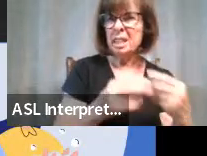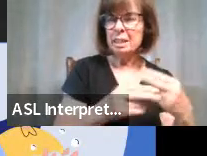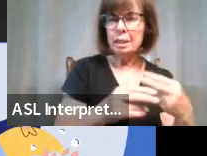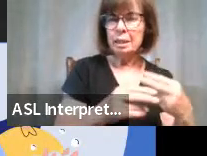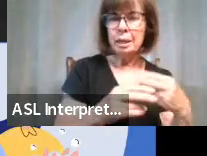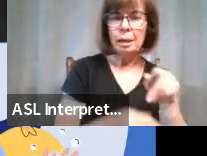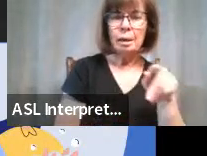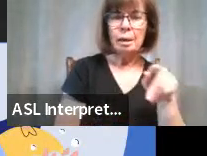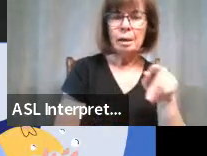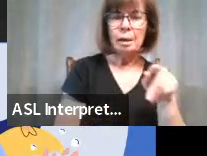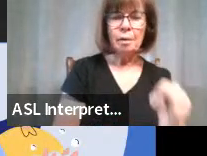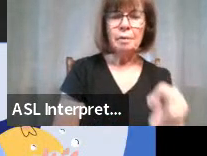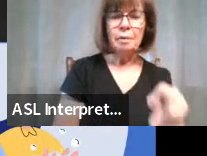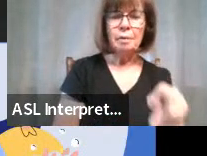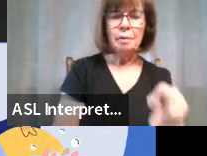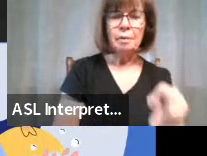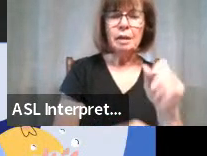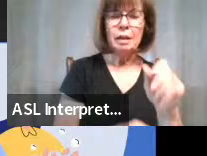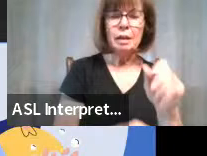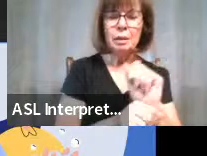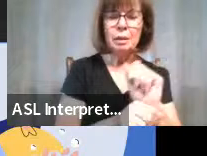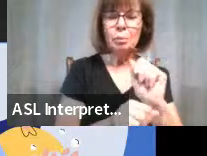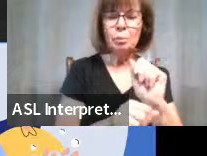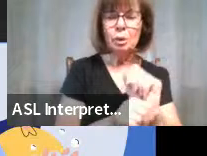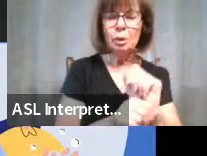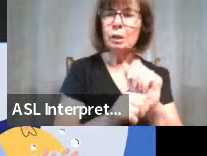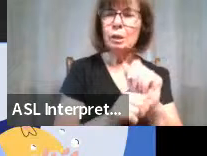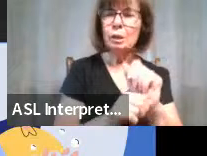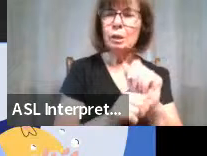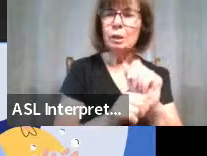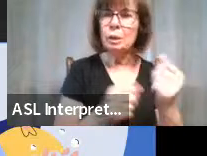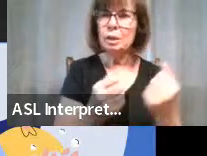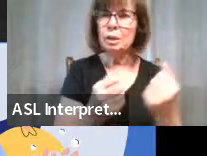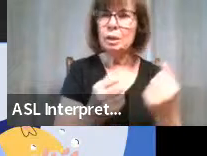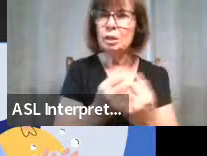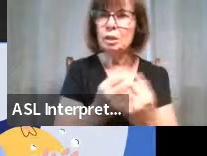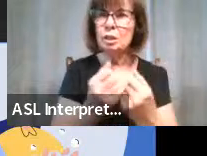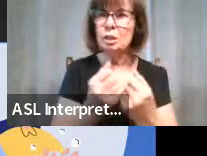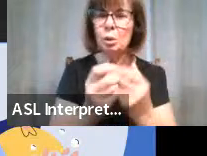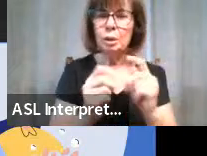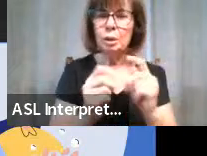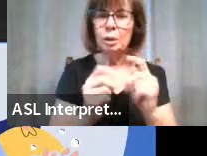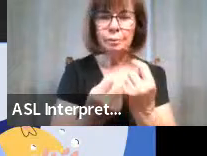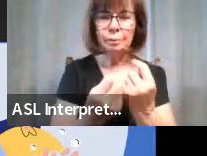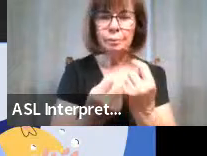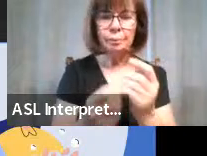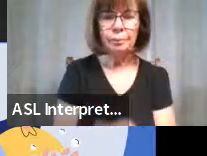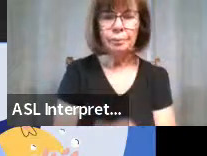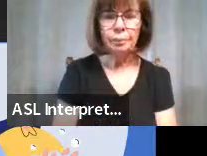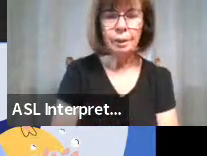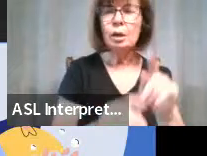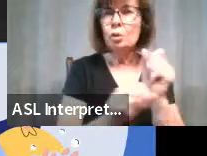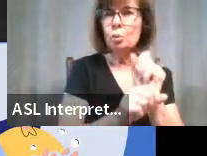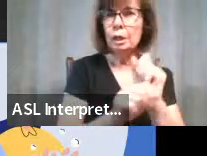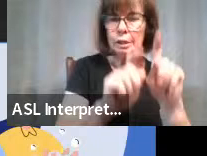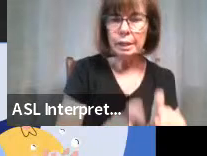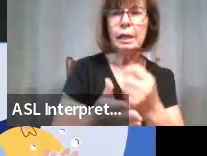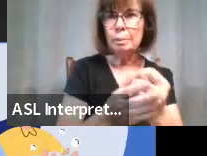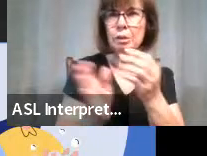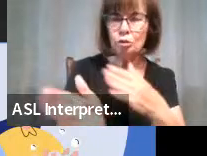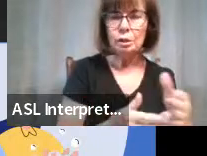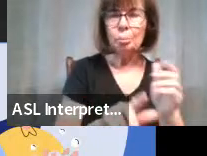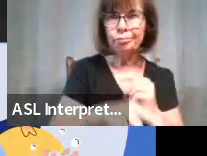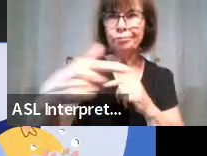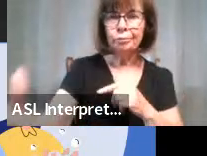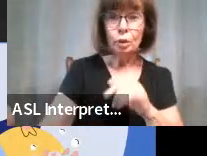and our working on test to treat strategies. So let me turn it over. I believe, Joanne, are you going to do